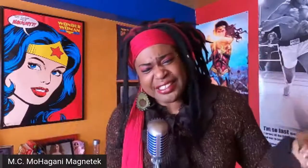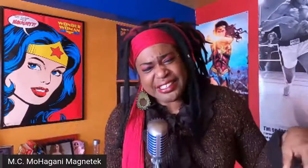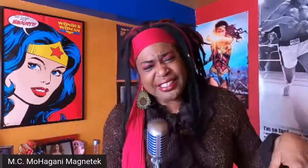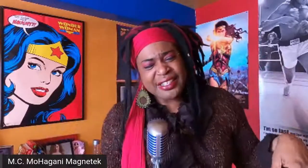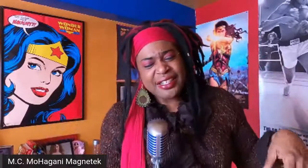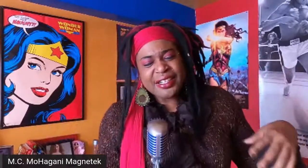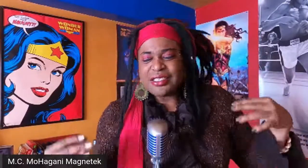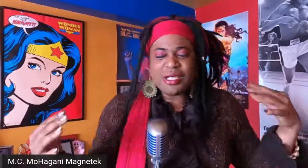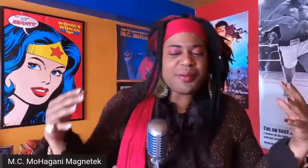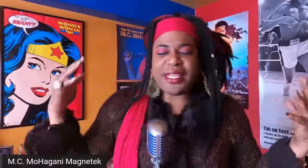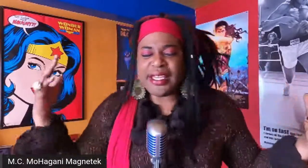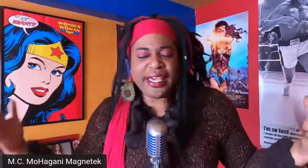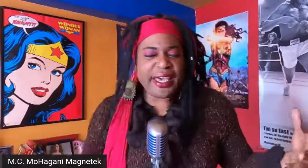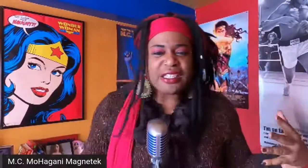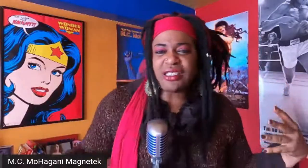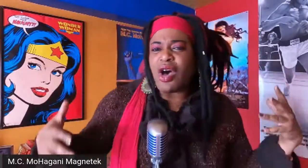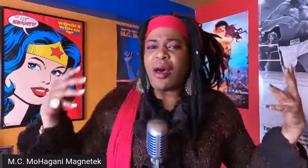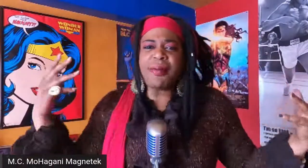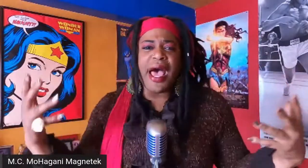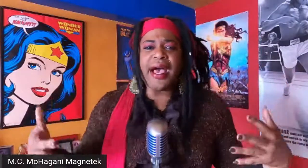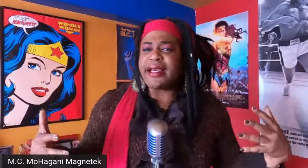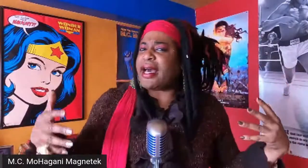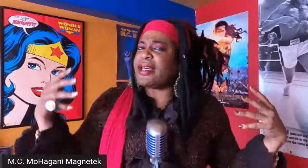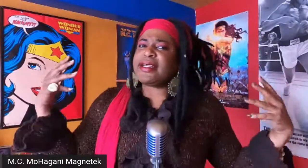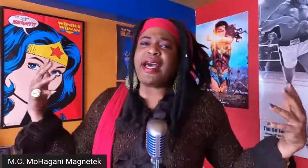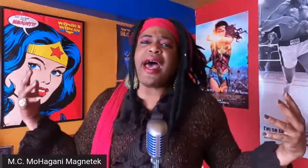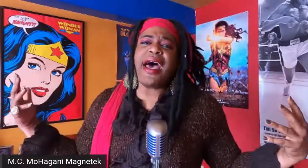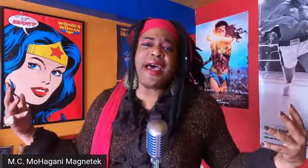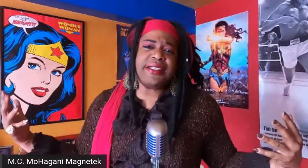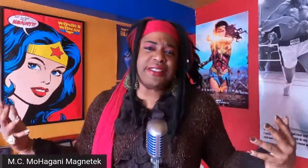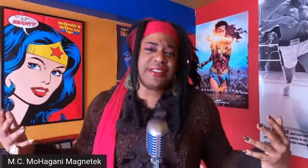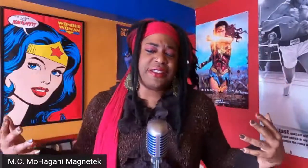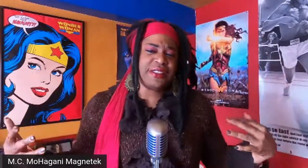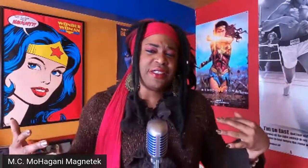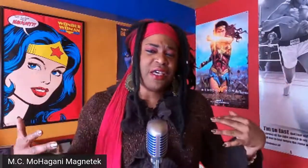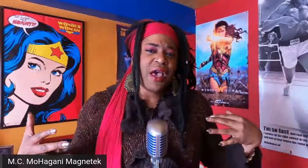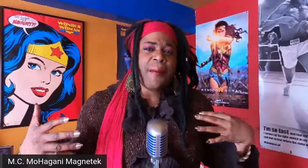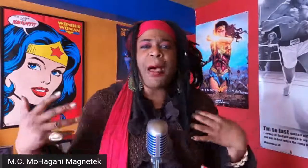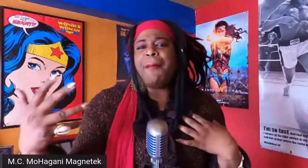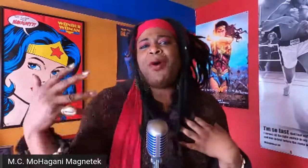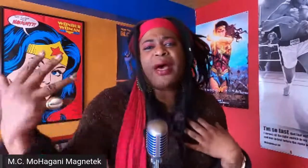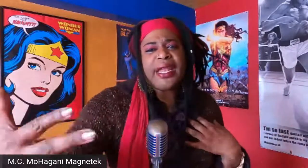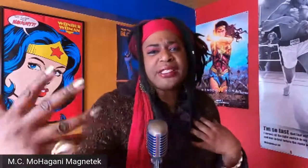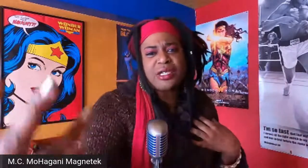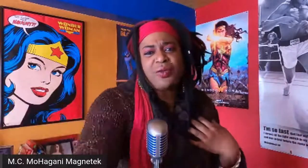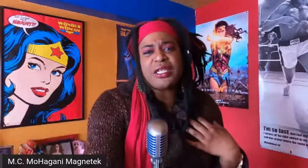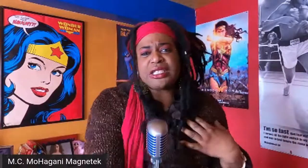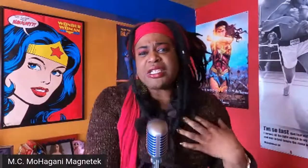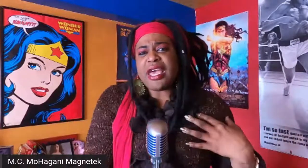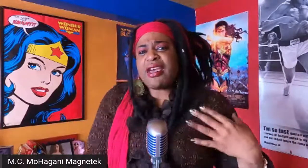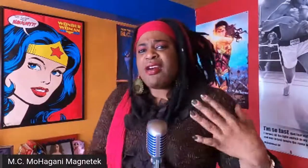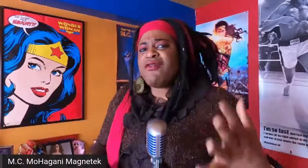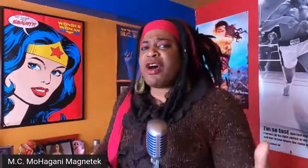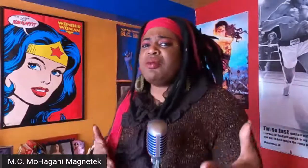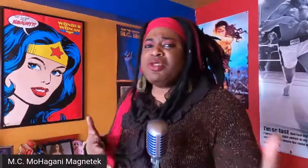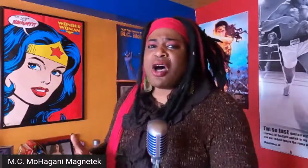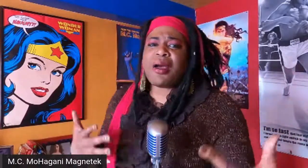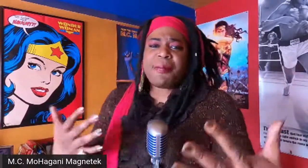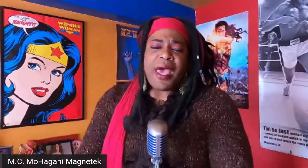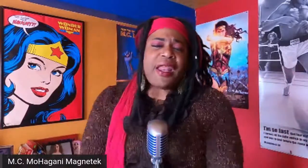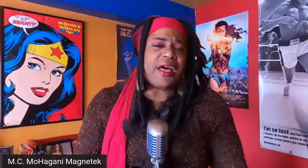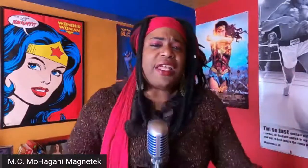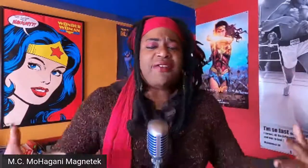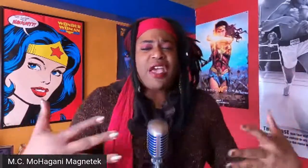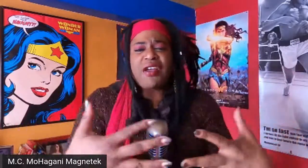what? Too many kids, so I'm not gonna cuss. My poetics originate from